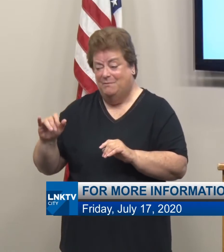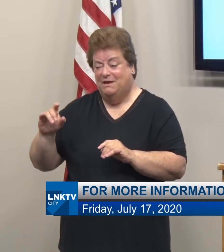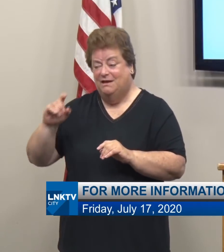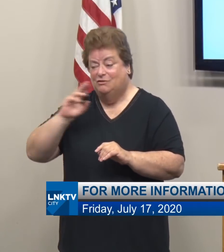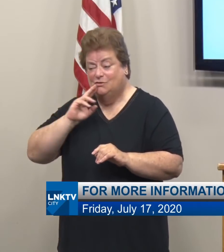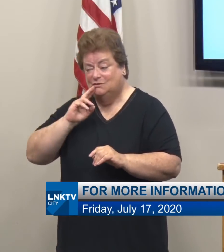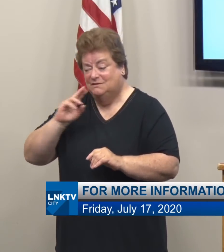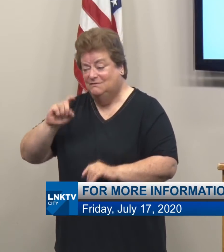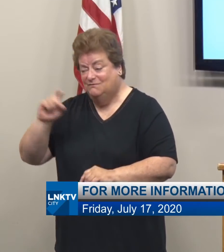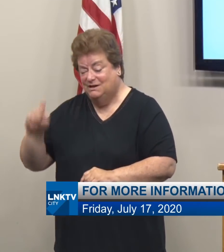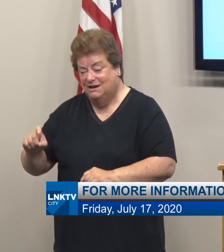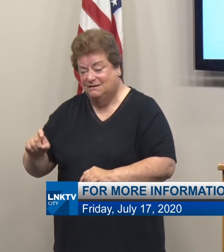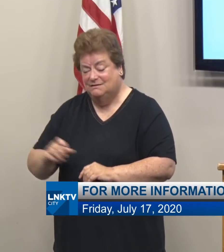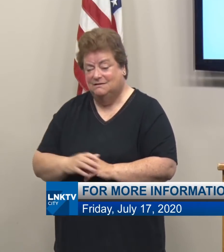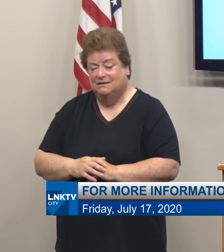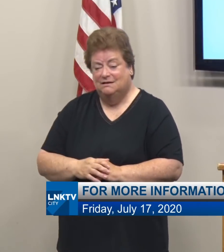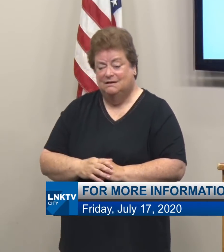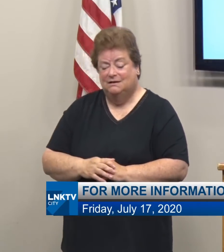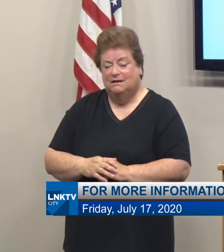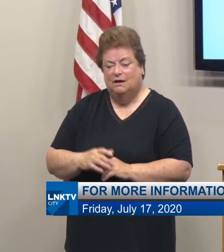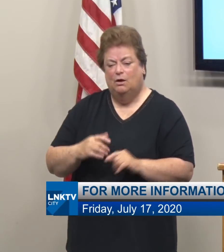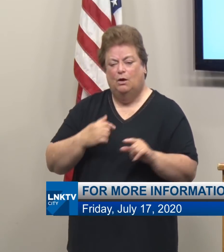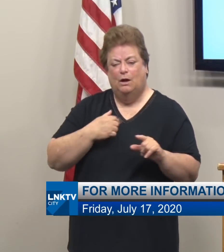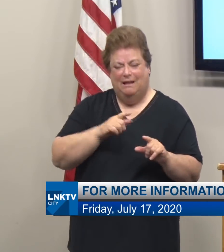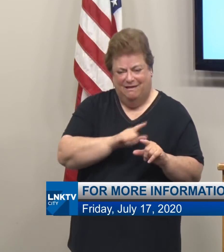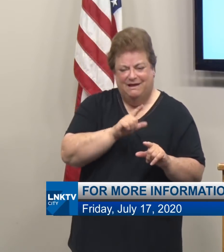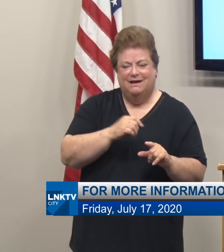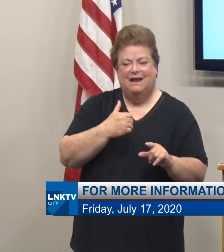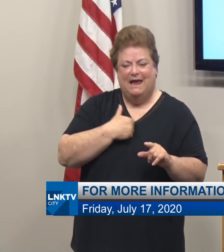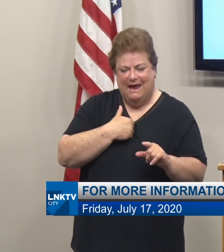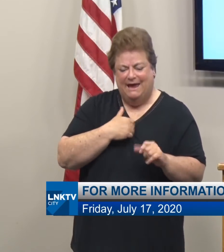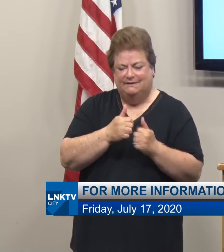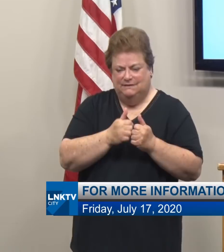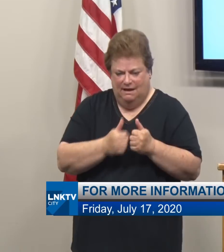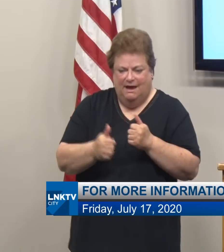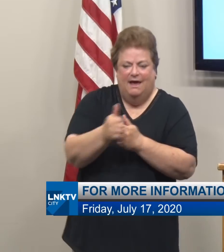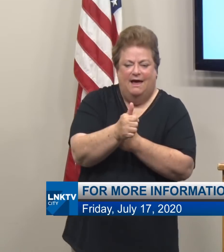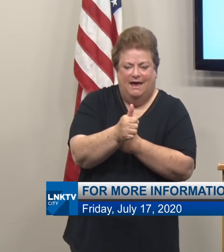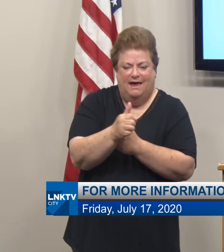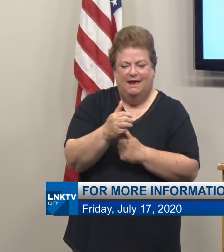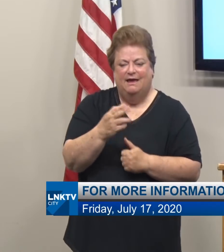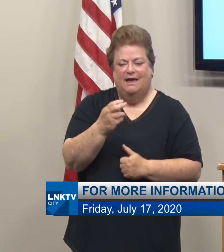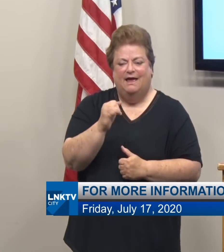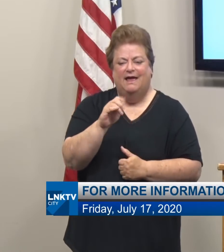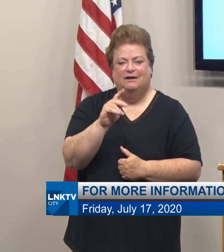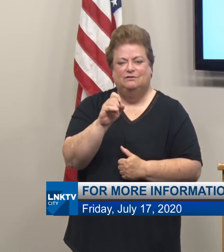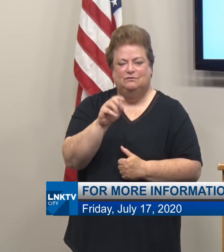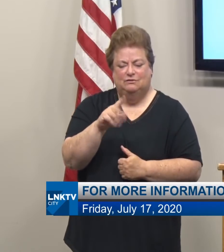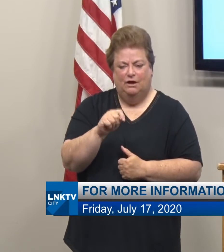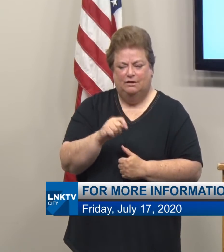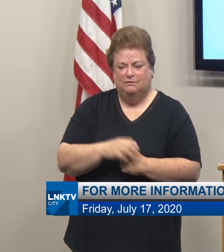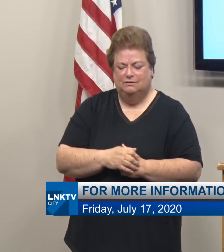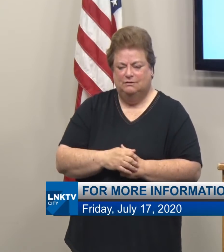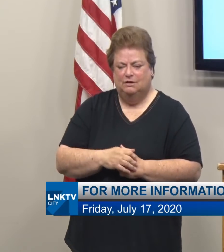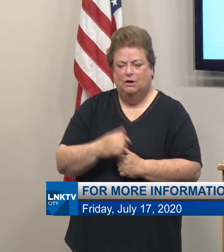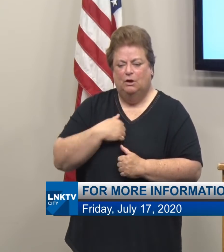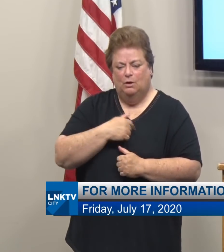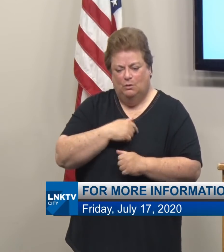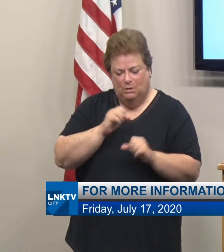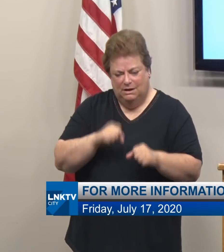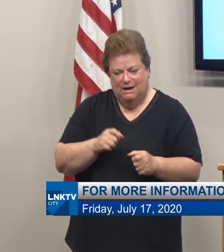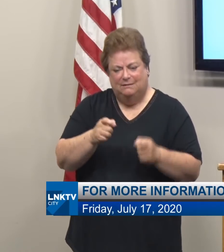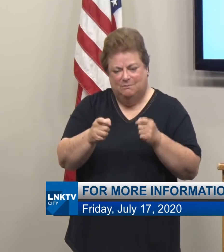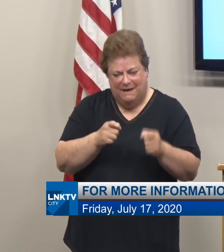where the virus is surging is that we have a head start. We have a head start that they no longer have on managing